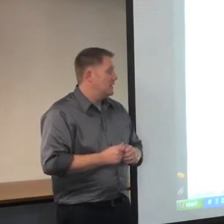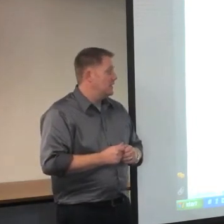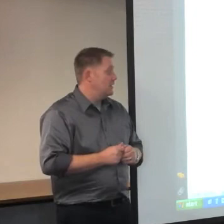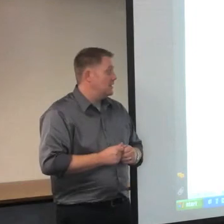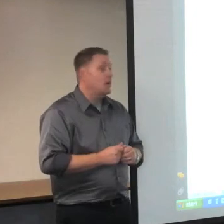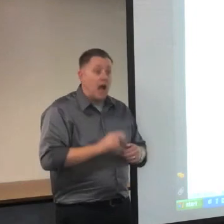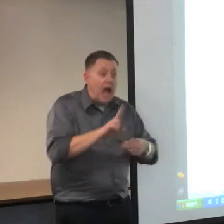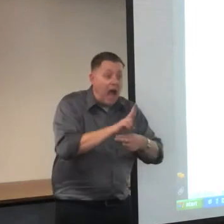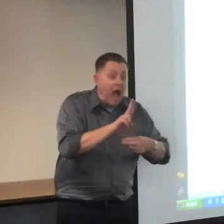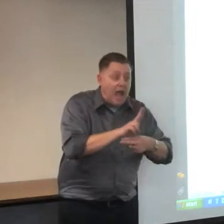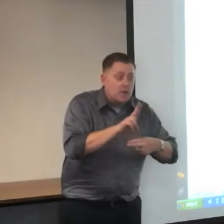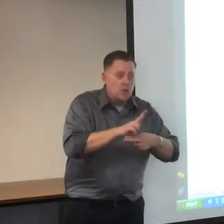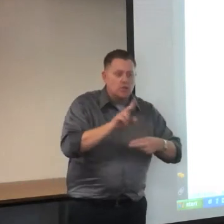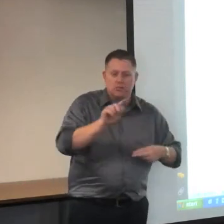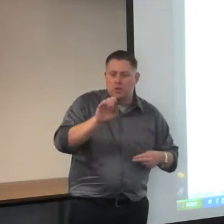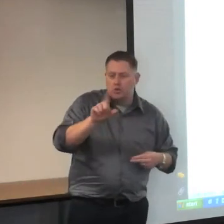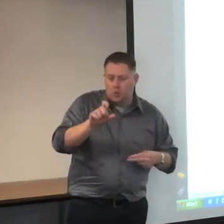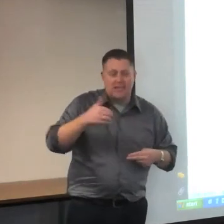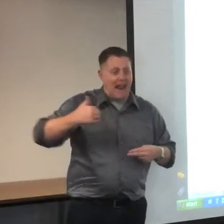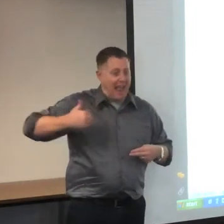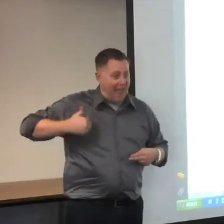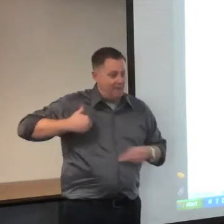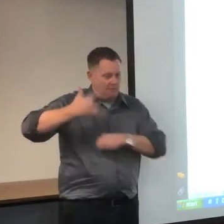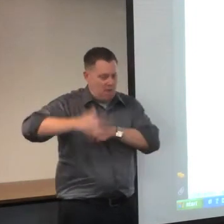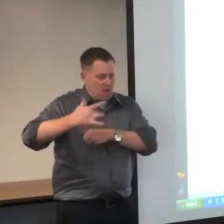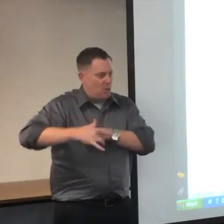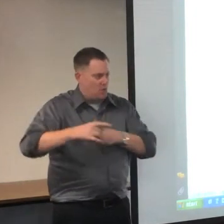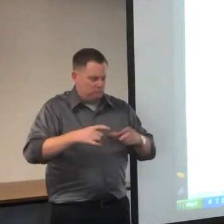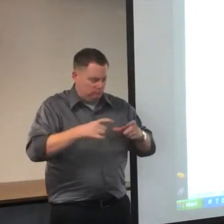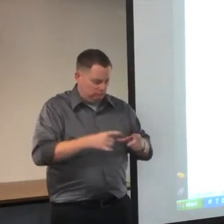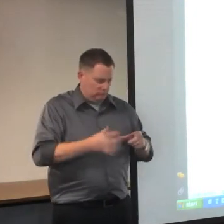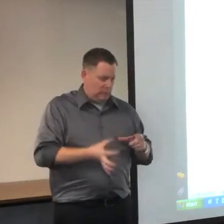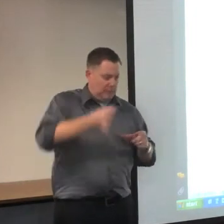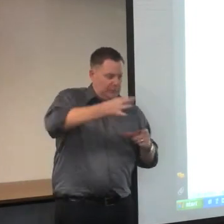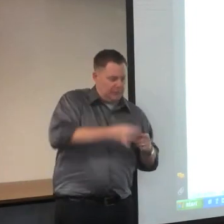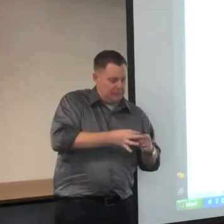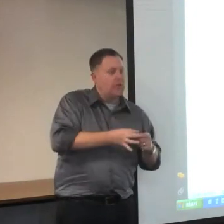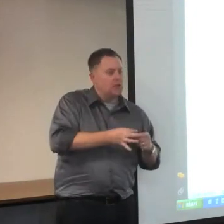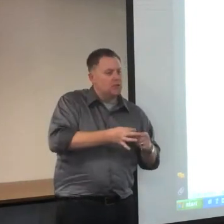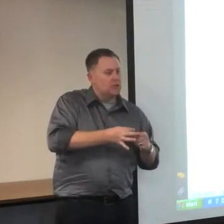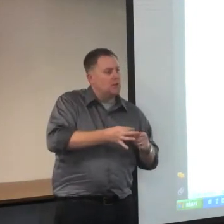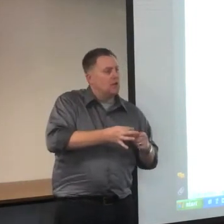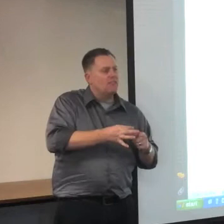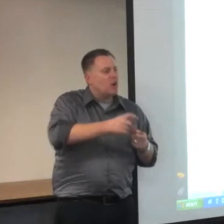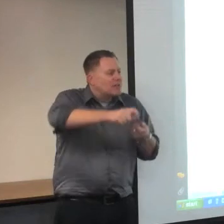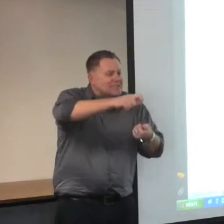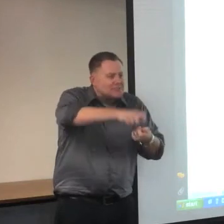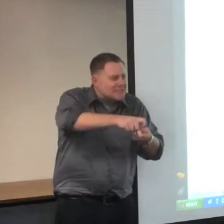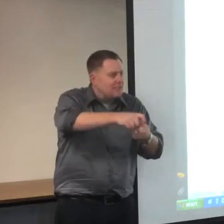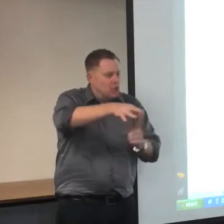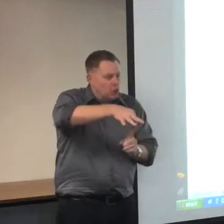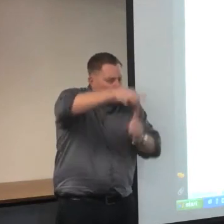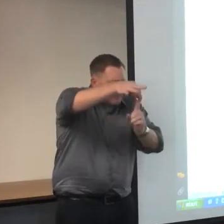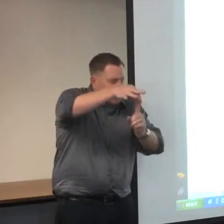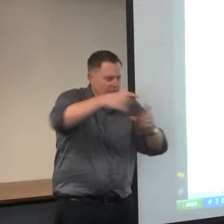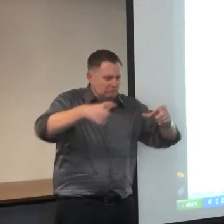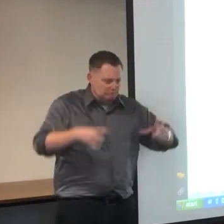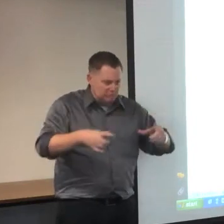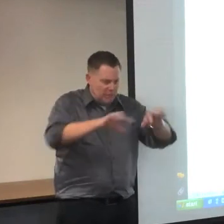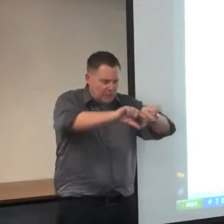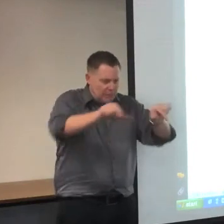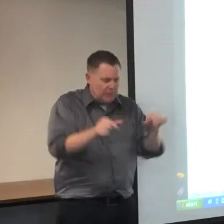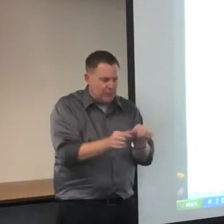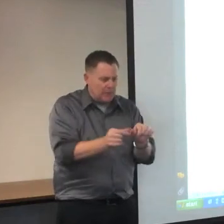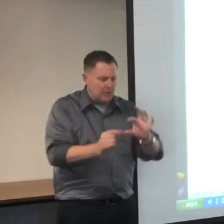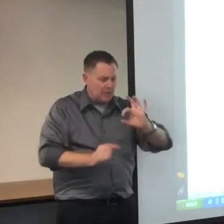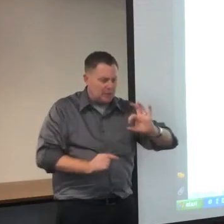I used the tools at my disposal, which were very specific and unique to draw